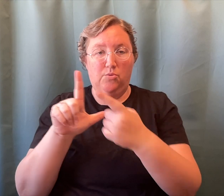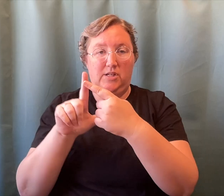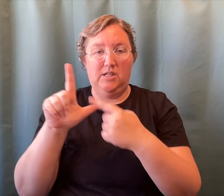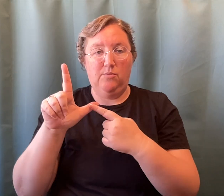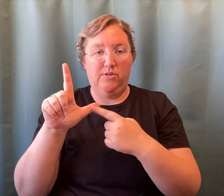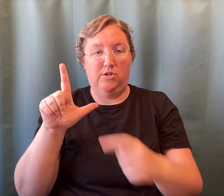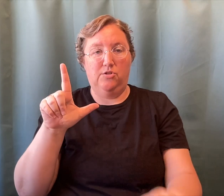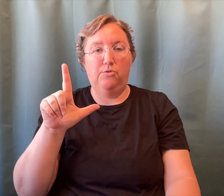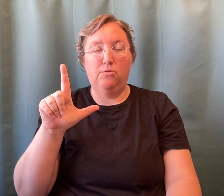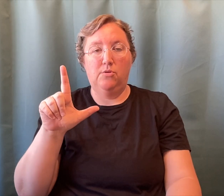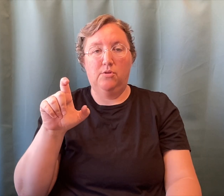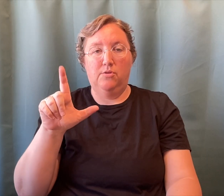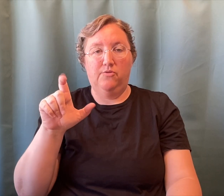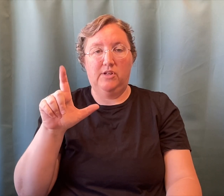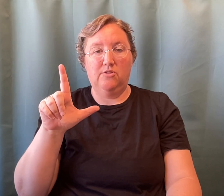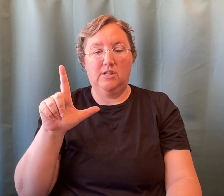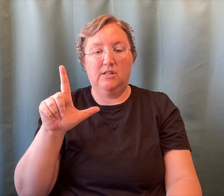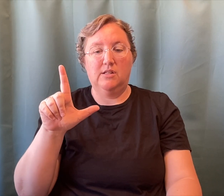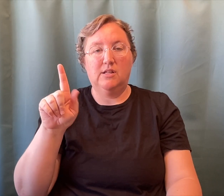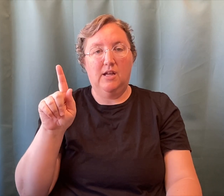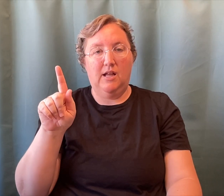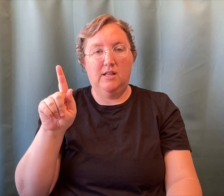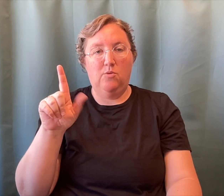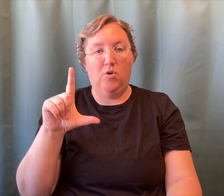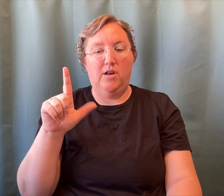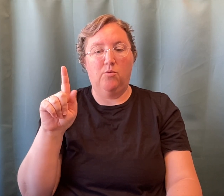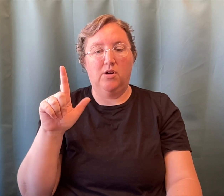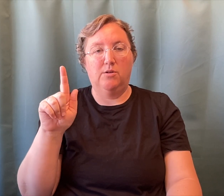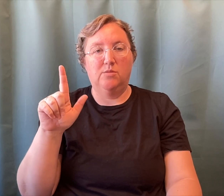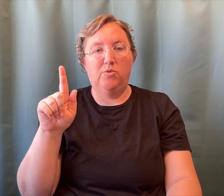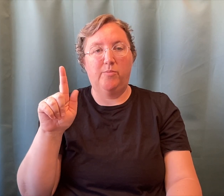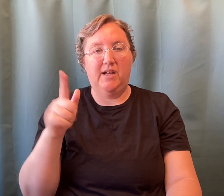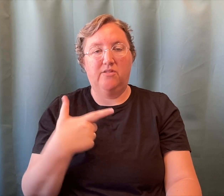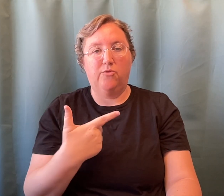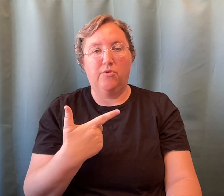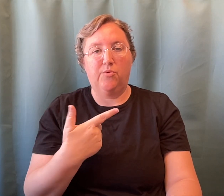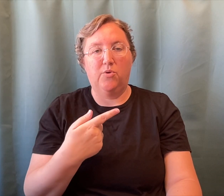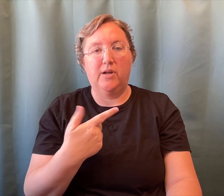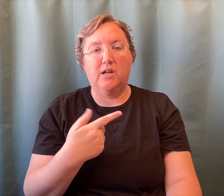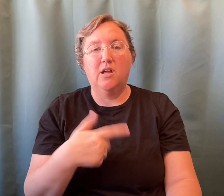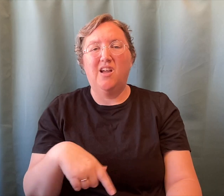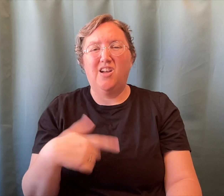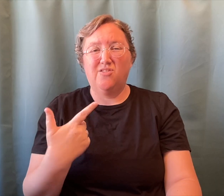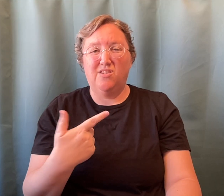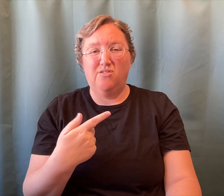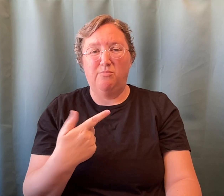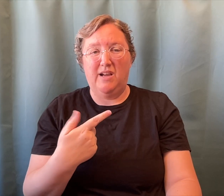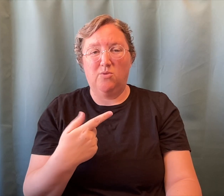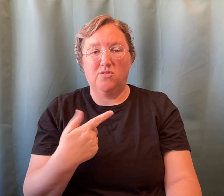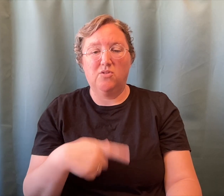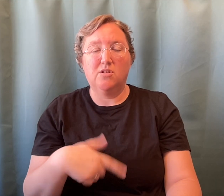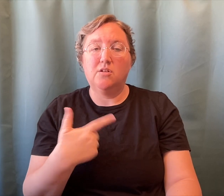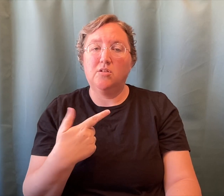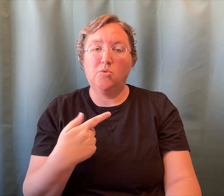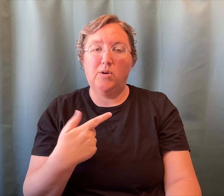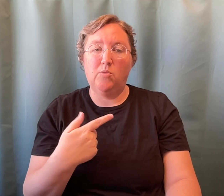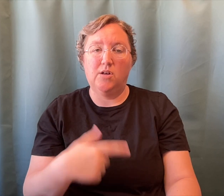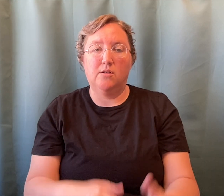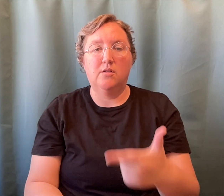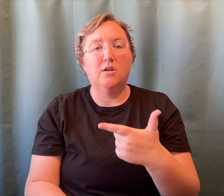20, with the 2 fingers like this, and then 1, and we're going to just move it back and forth real quick. I usually do the backwards version. 21.